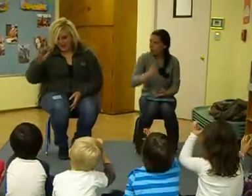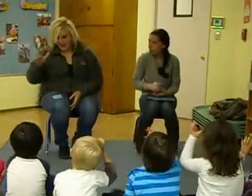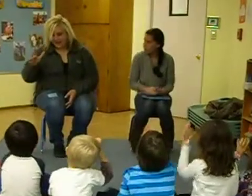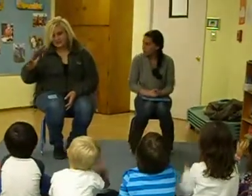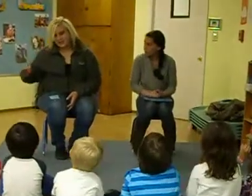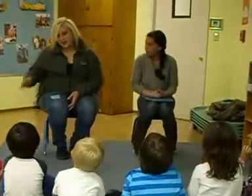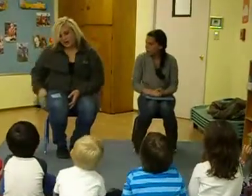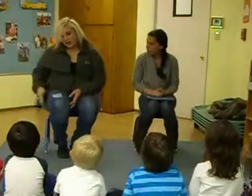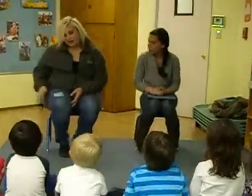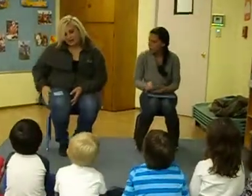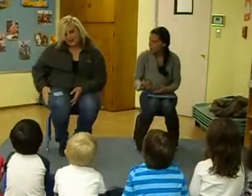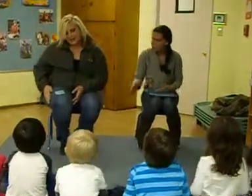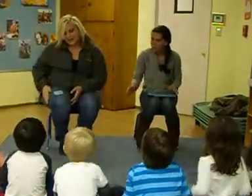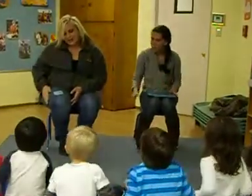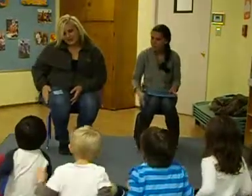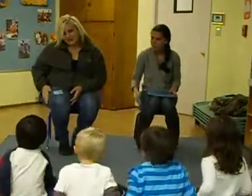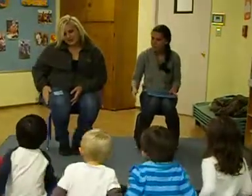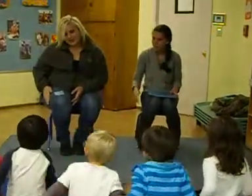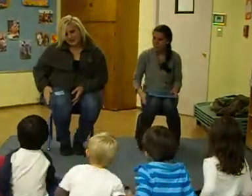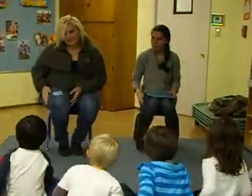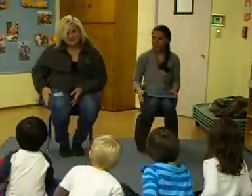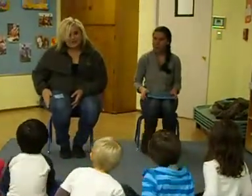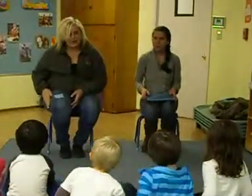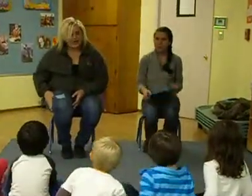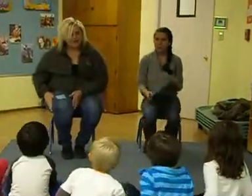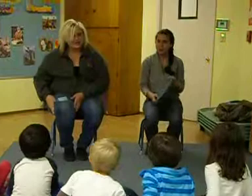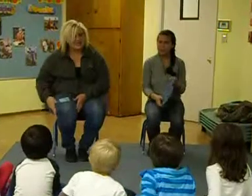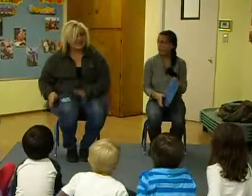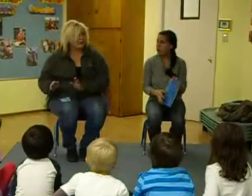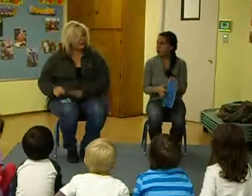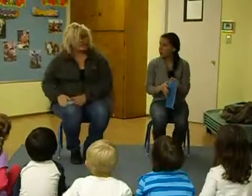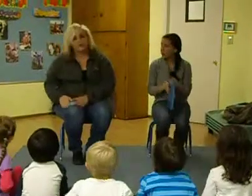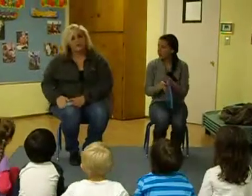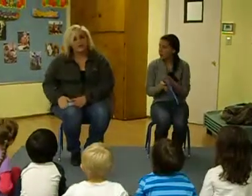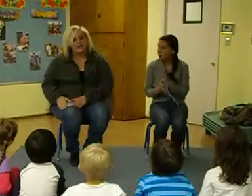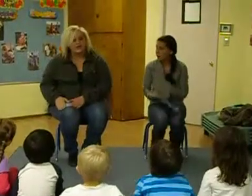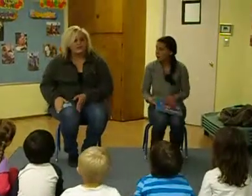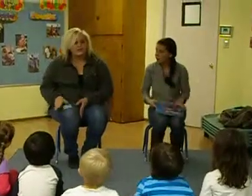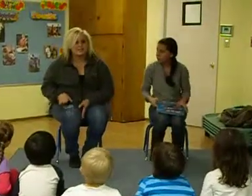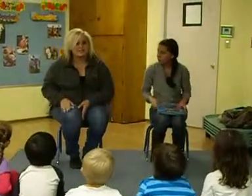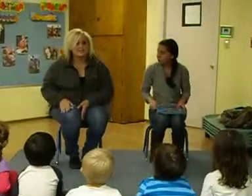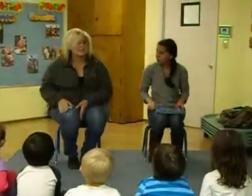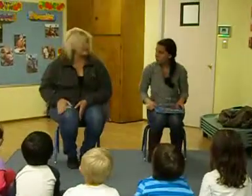And this is dog. Good job, guys. And now we're going to teach you one more thing, and this is the ABCs.